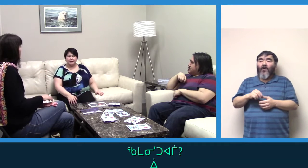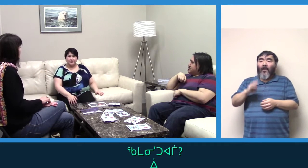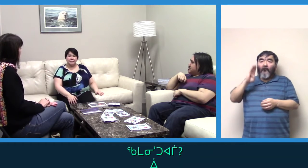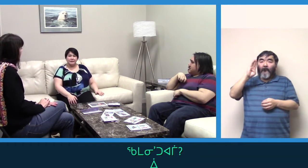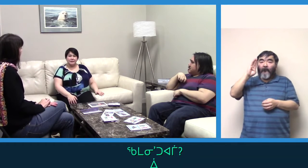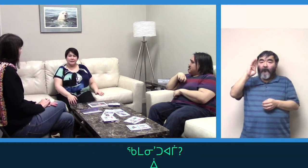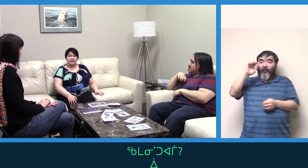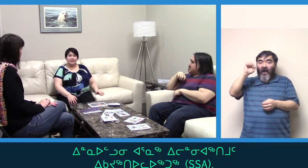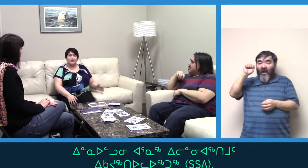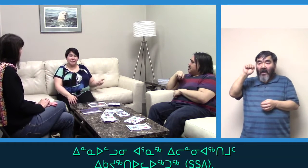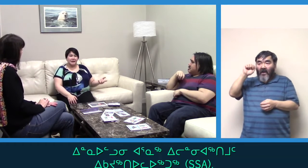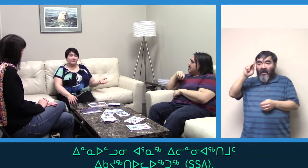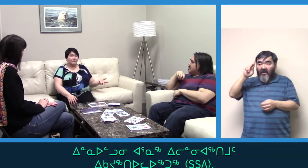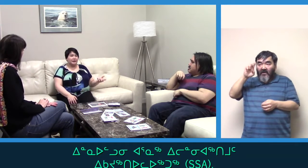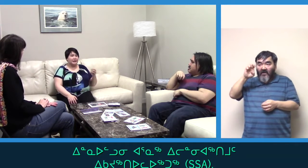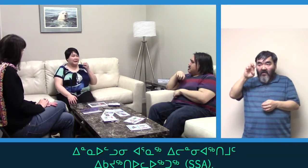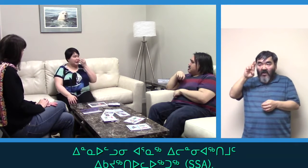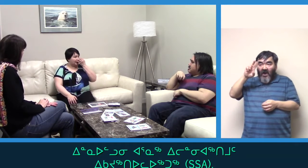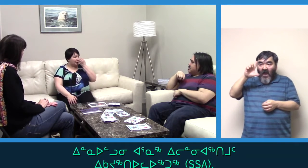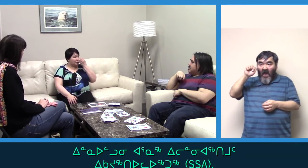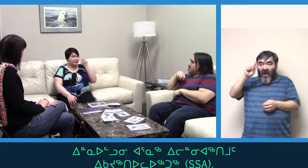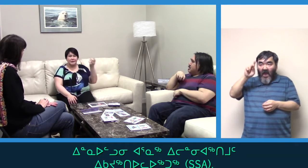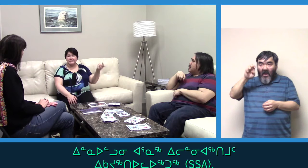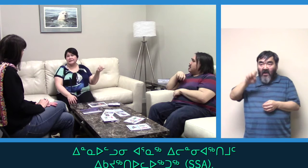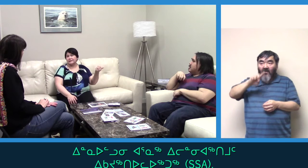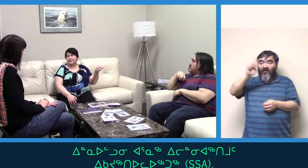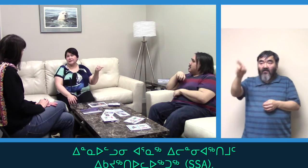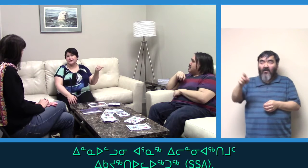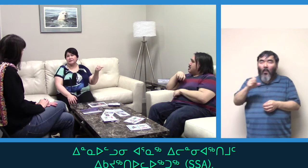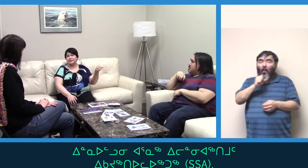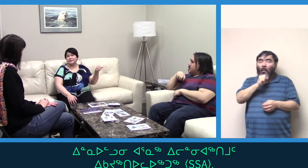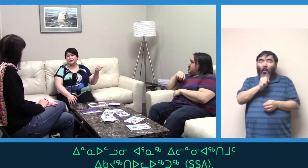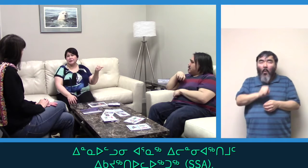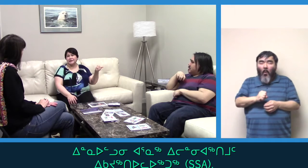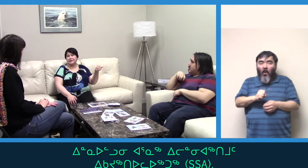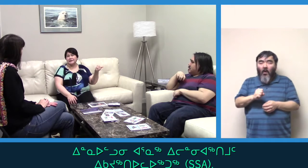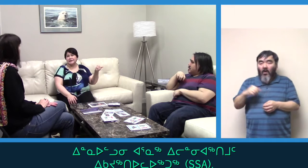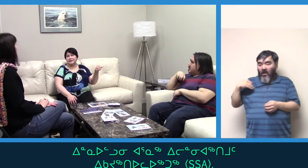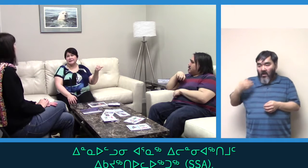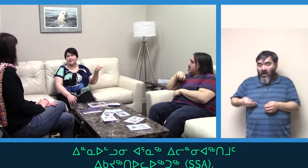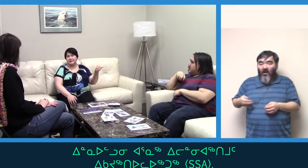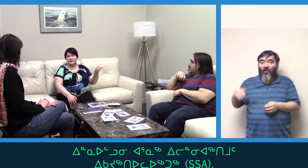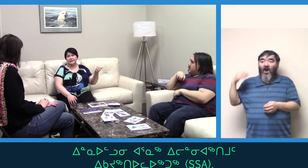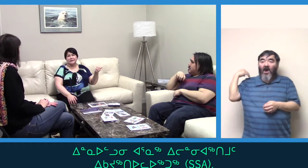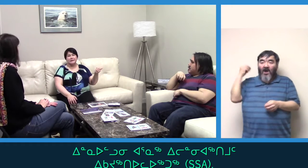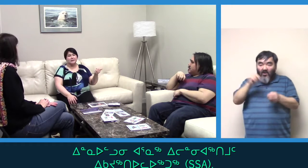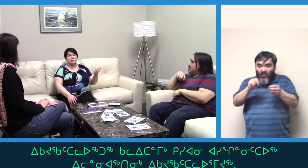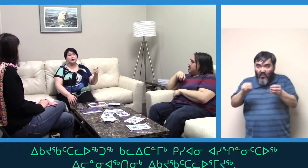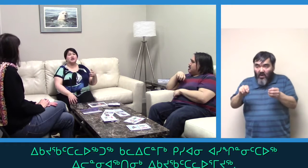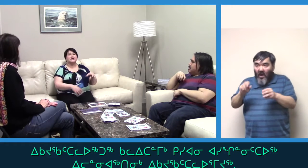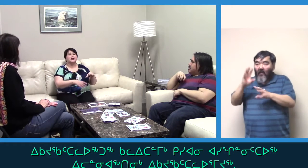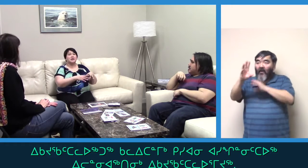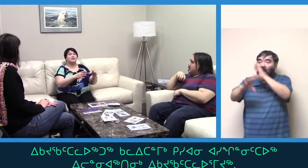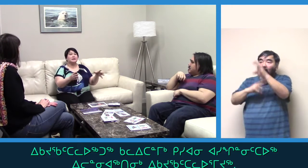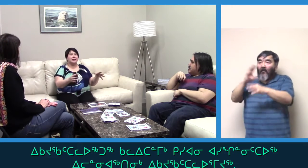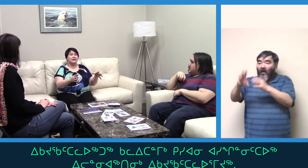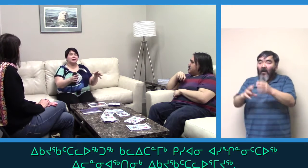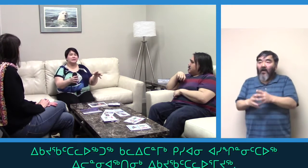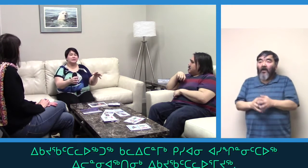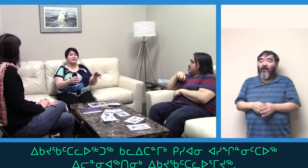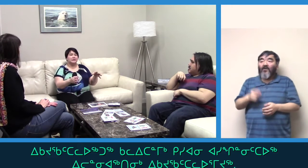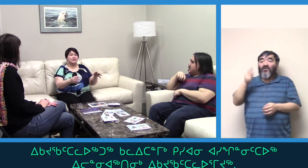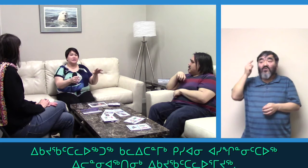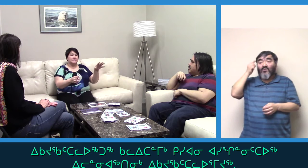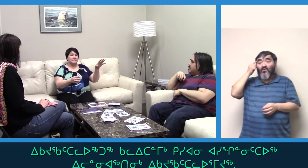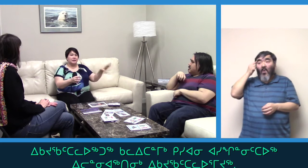Yeah. Okay. And it was an elderly lady who was his student support assistant. Mm-hmm. So she